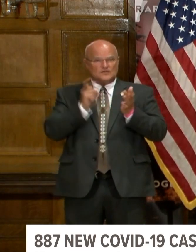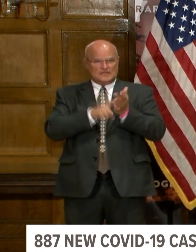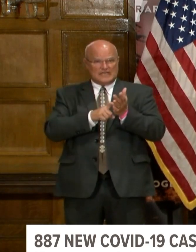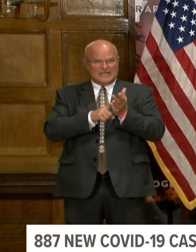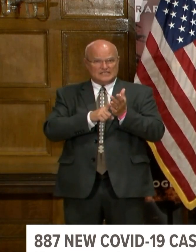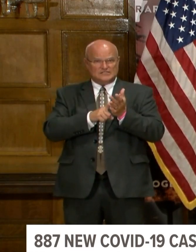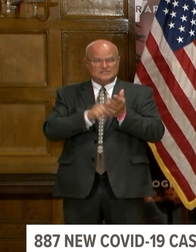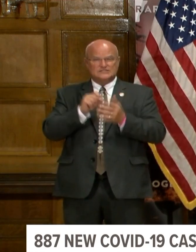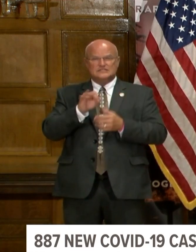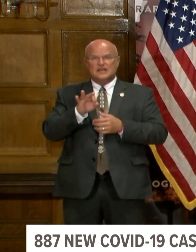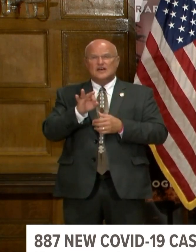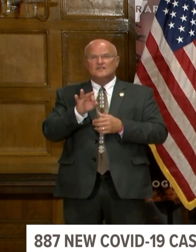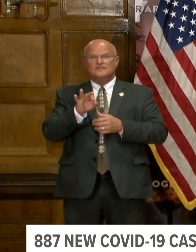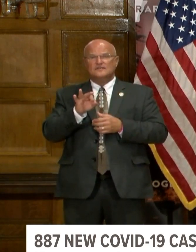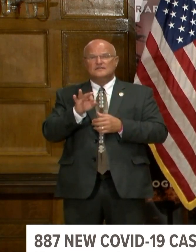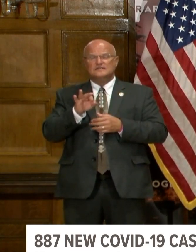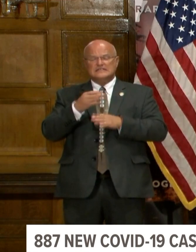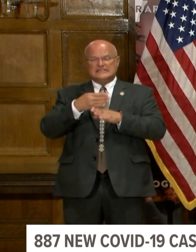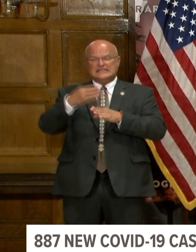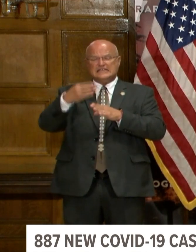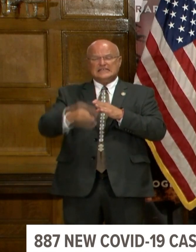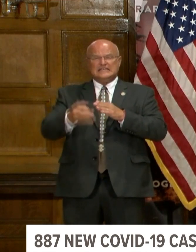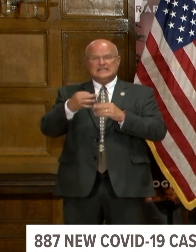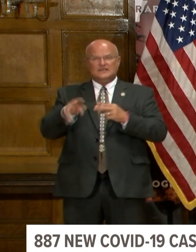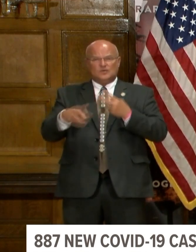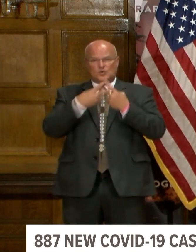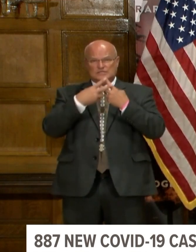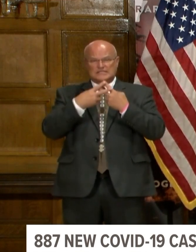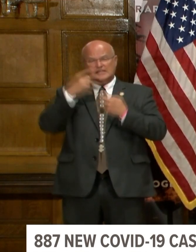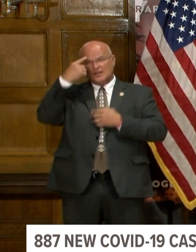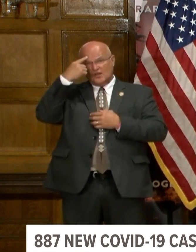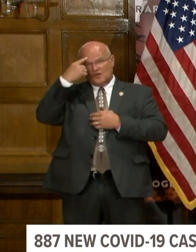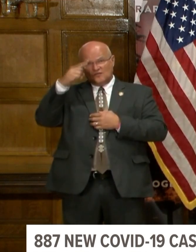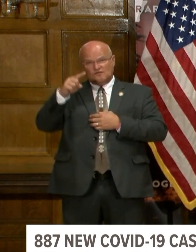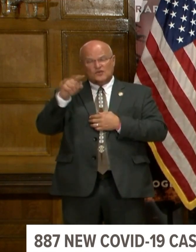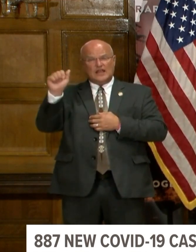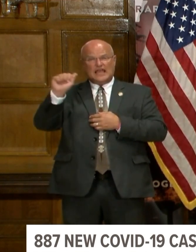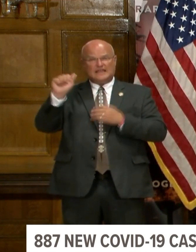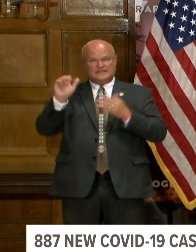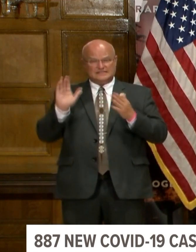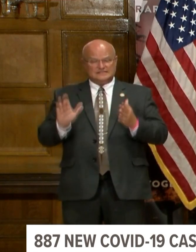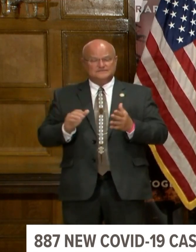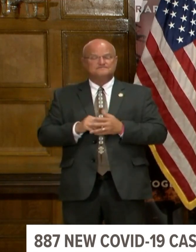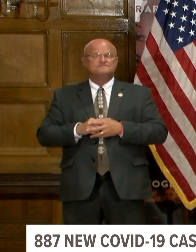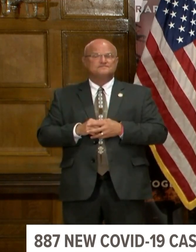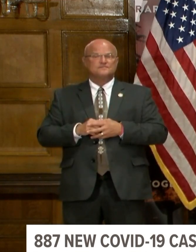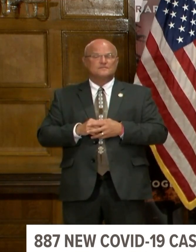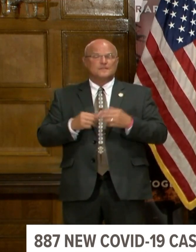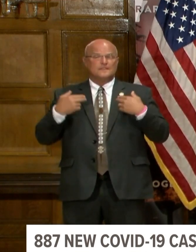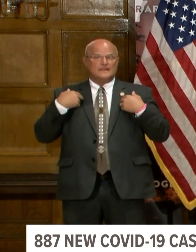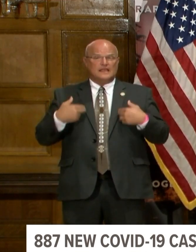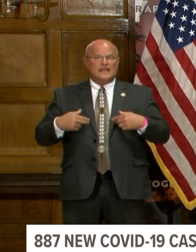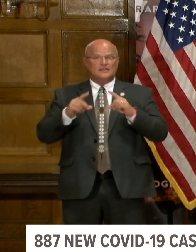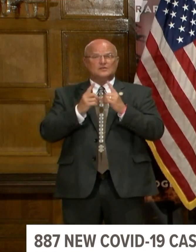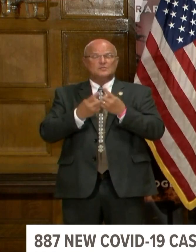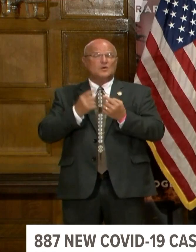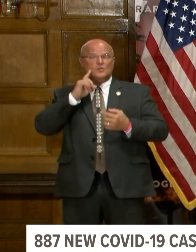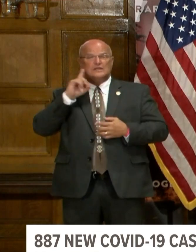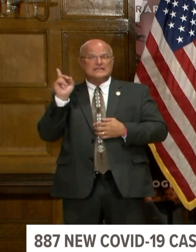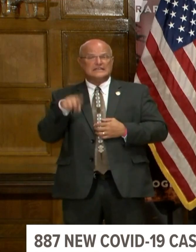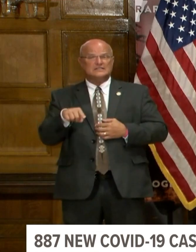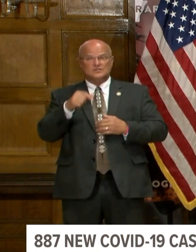notifications of end of quarantine for athletes. So the health department will